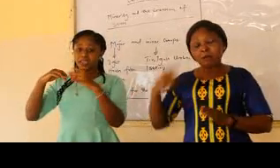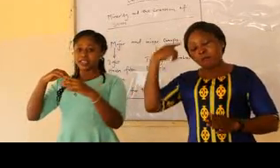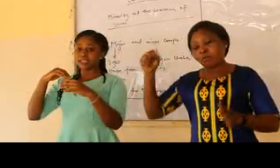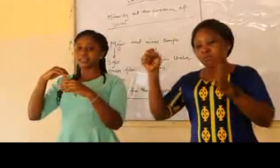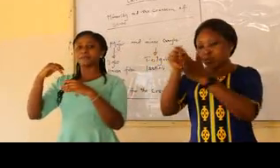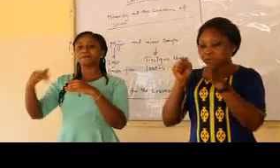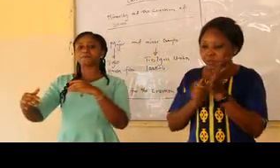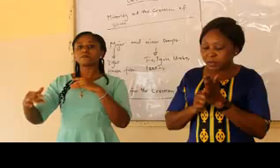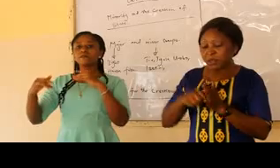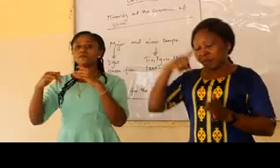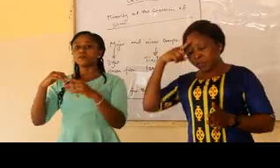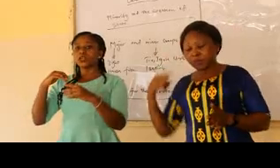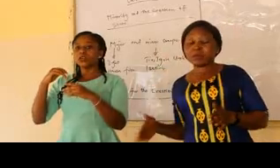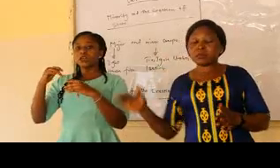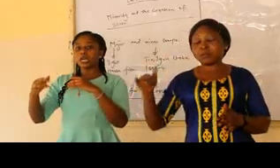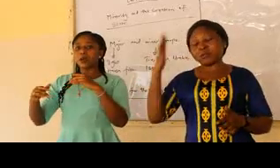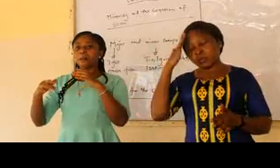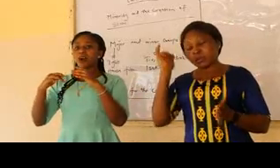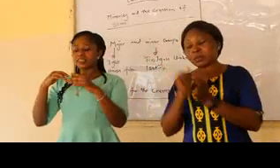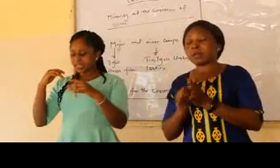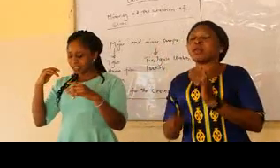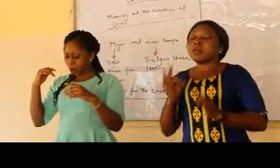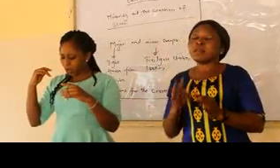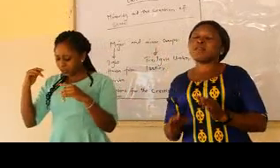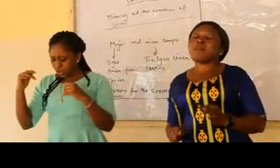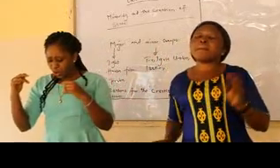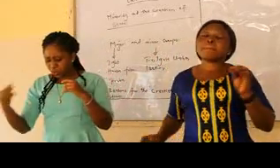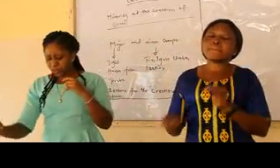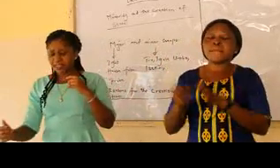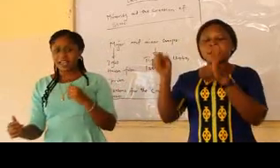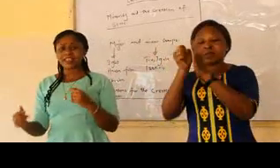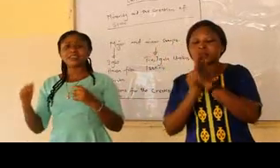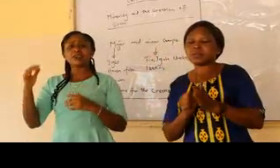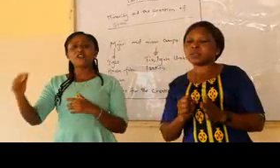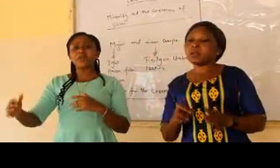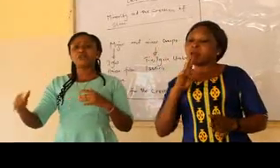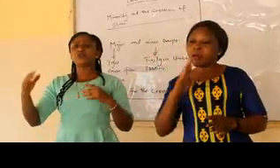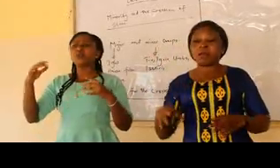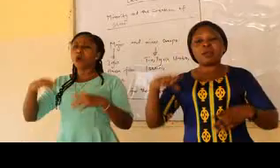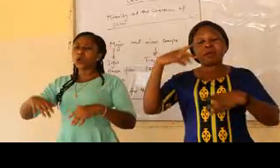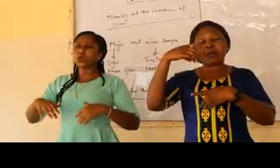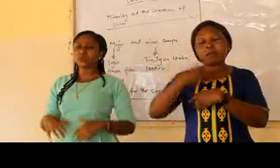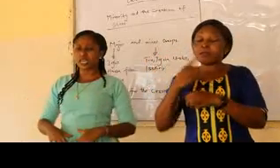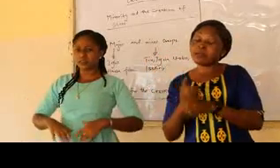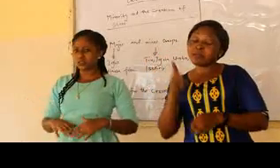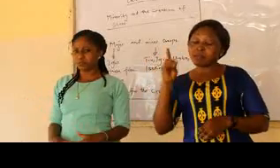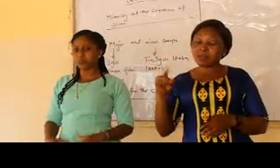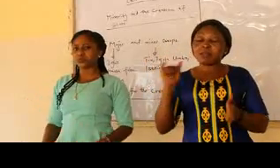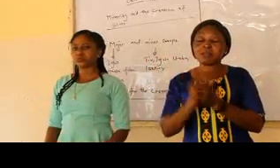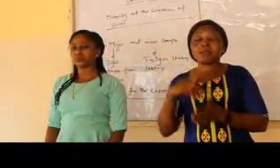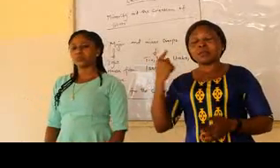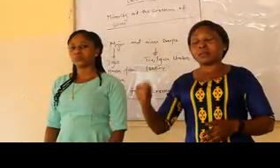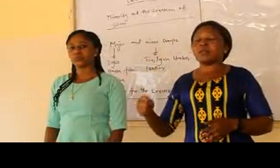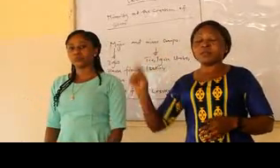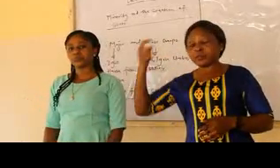are created, that when more states are what? Created, that the government will be more closer to the